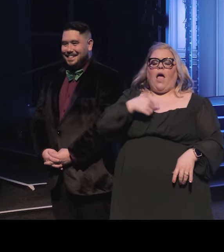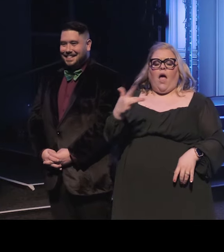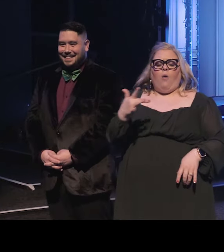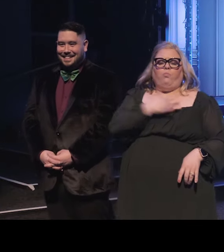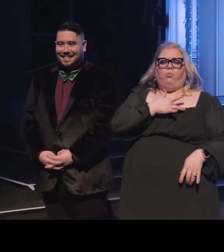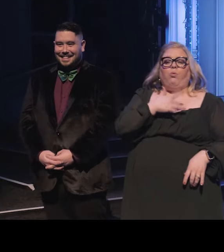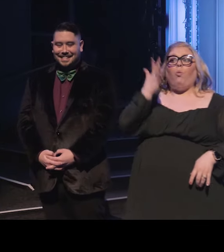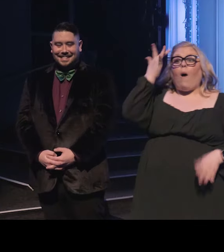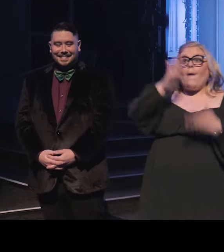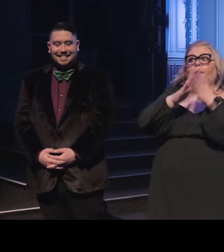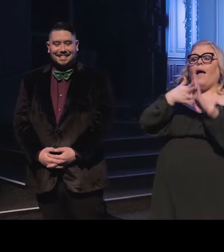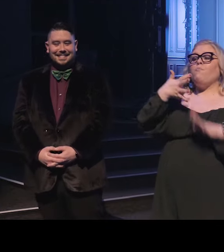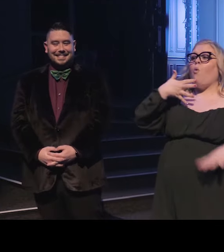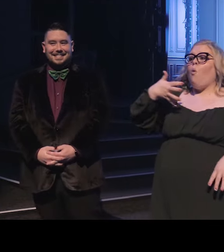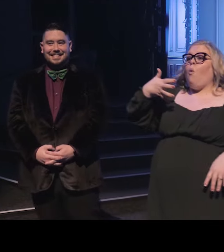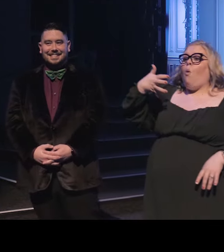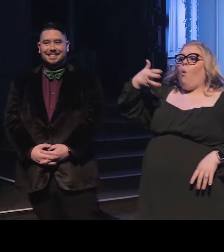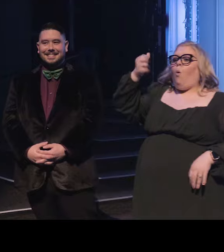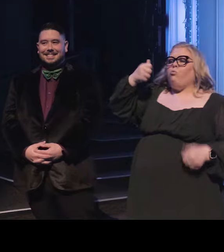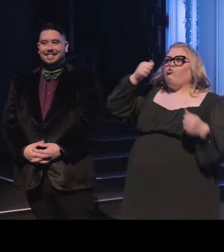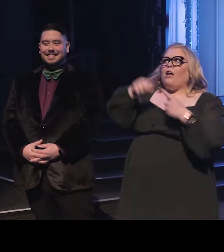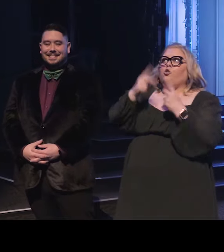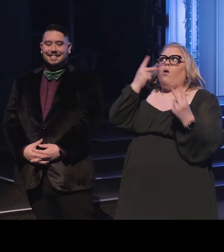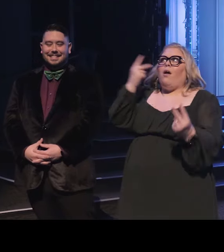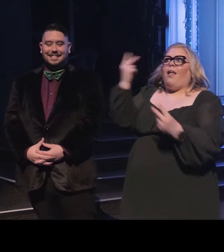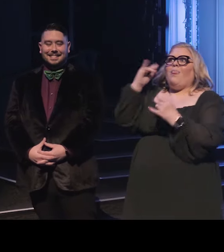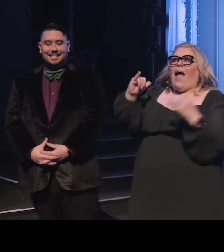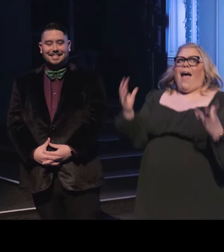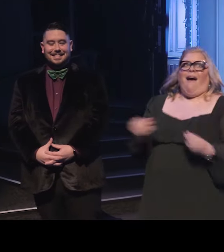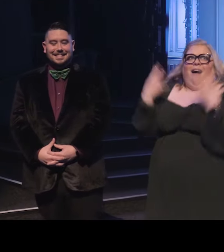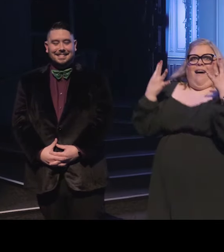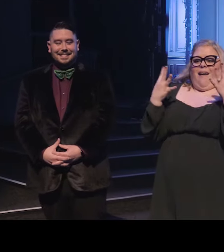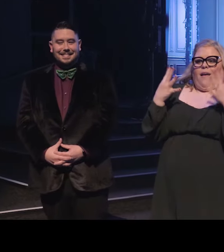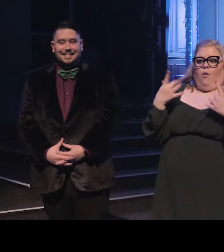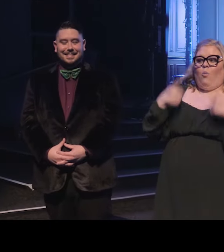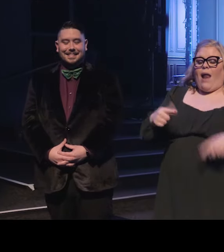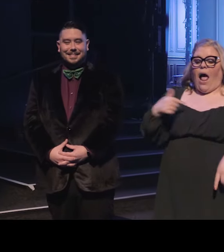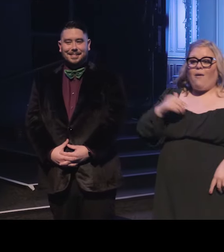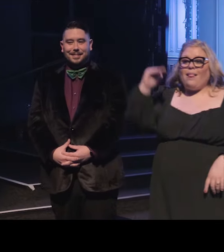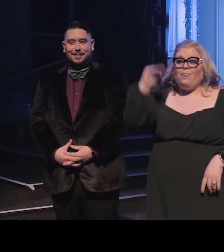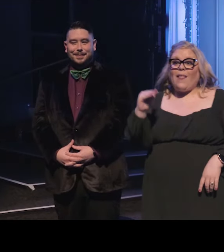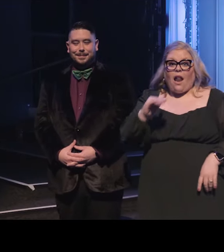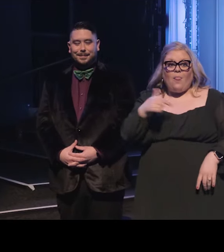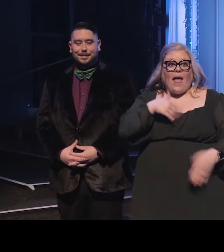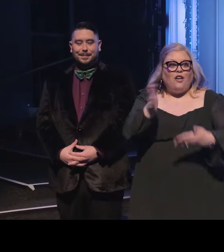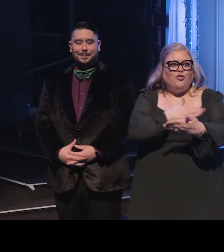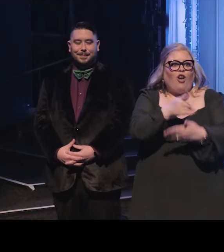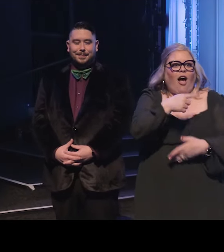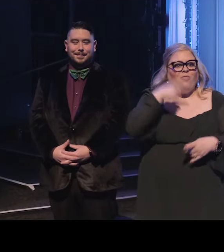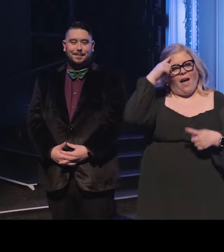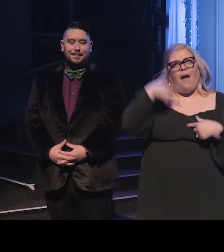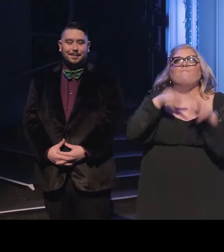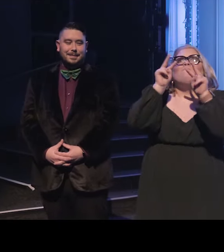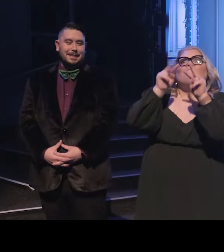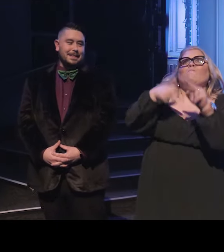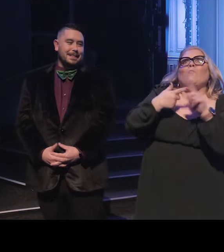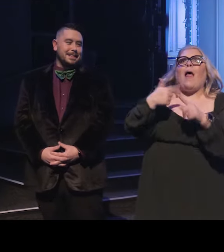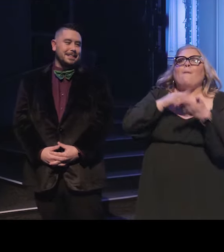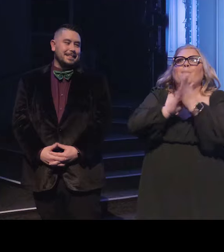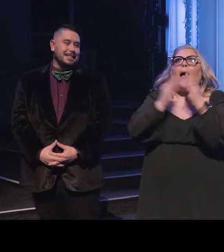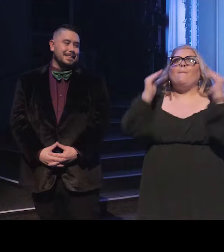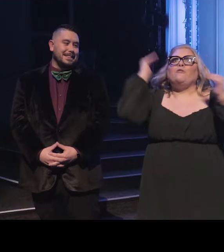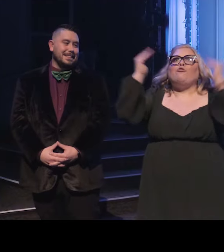older you get, you just try to recreate the magic. Whenever I was little, I would hear this song and be like, I can't wait to be grown up and have my